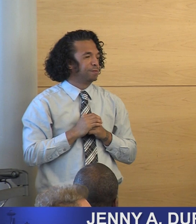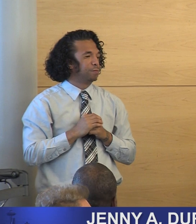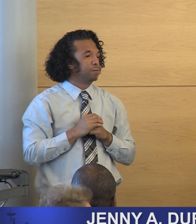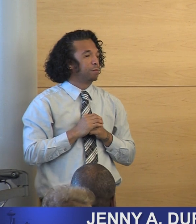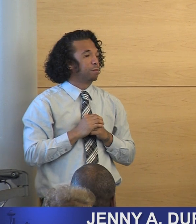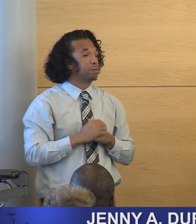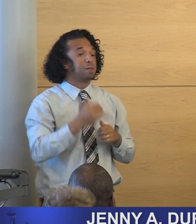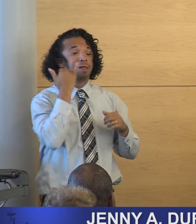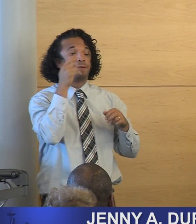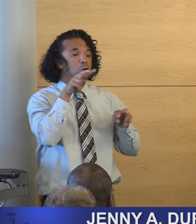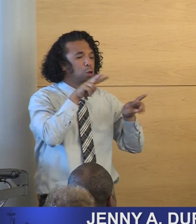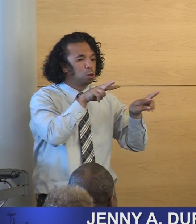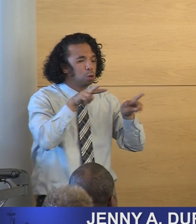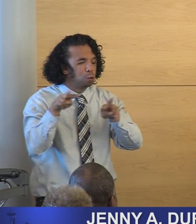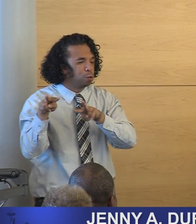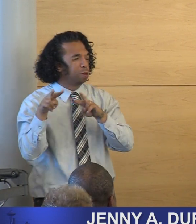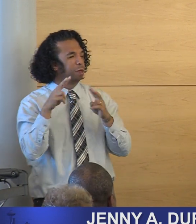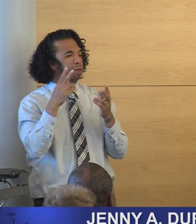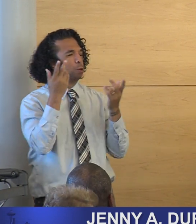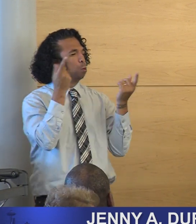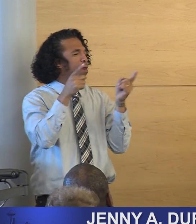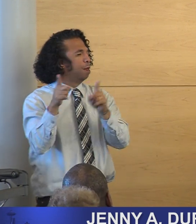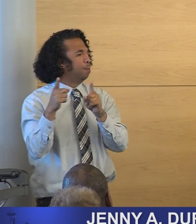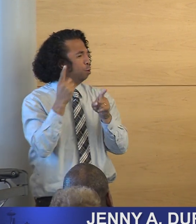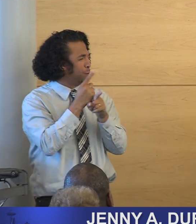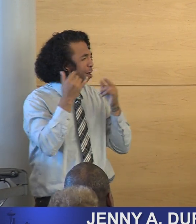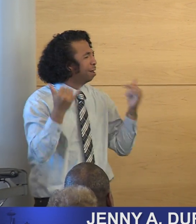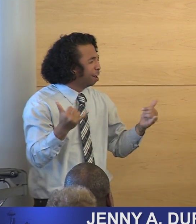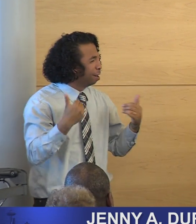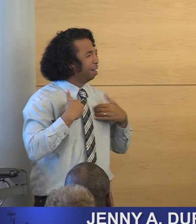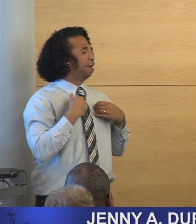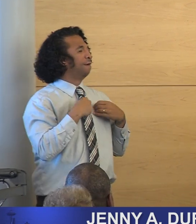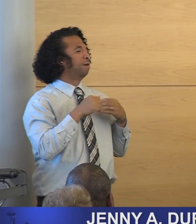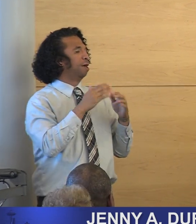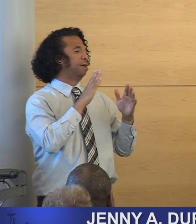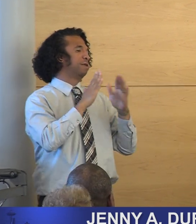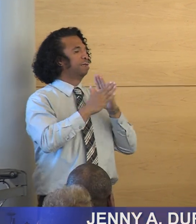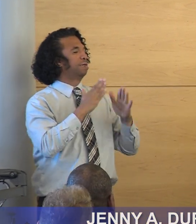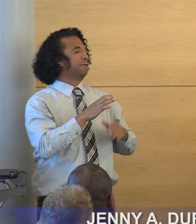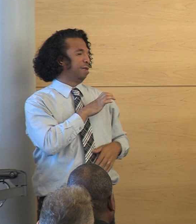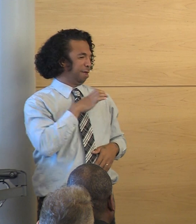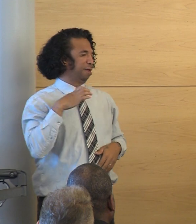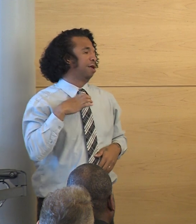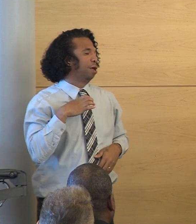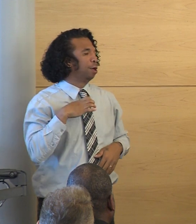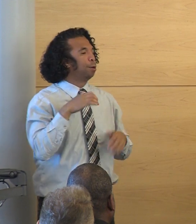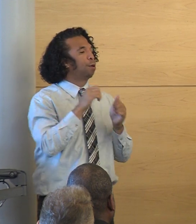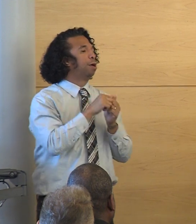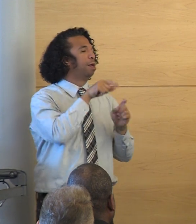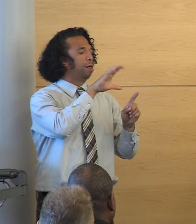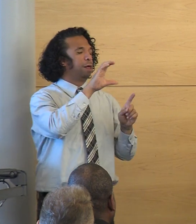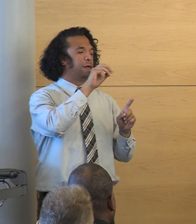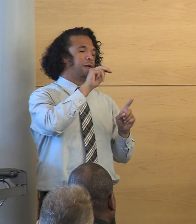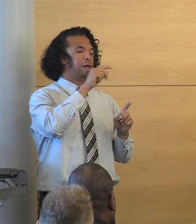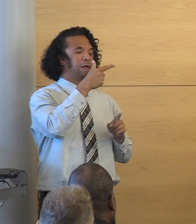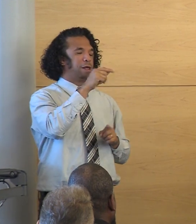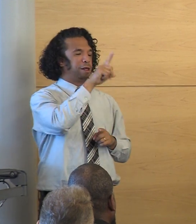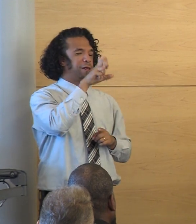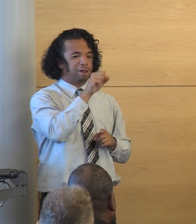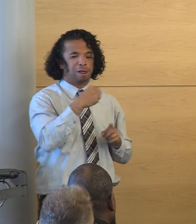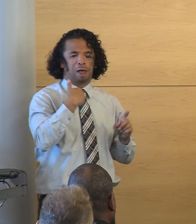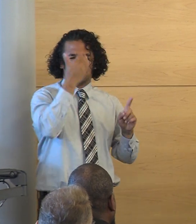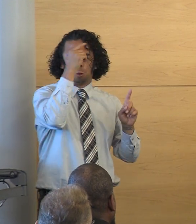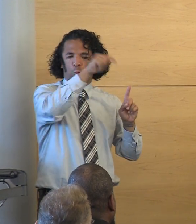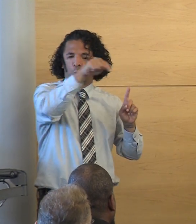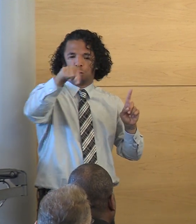And you look at some of what's happening right now, you know, we have a city council with Councilmember Gonzalez is here, I know others are as